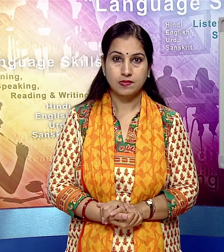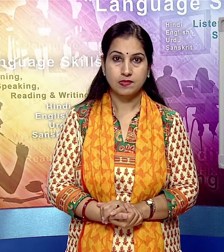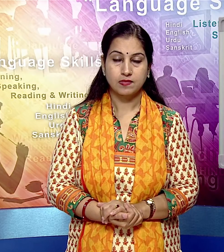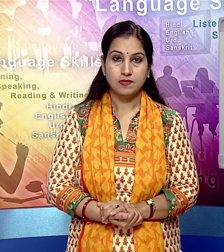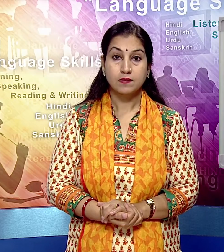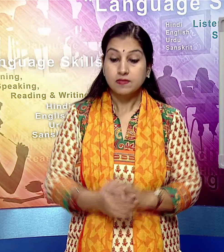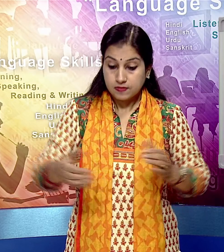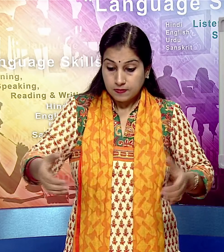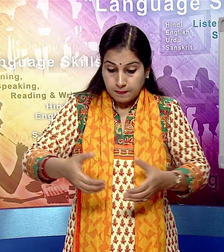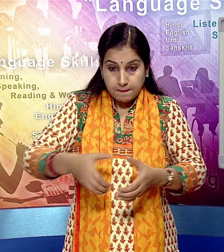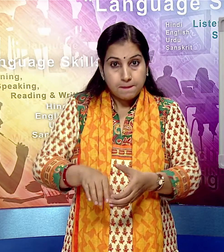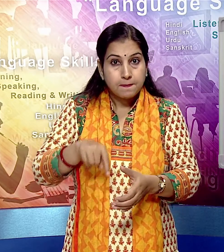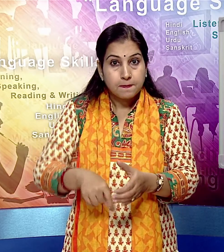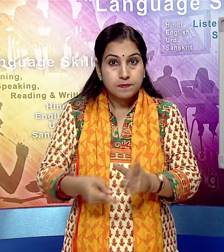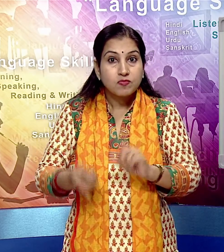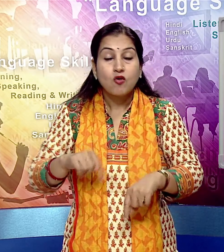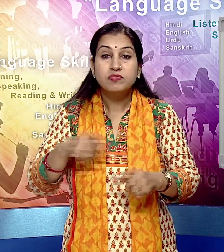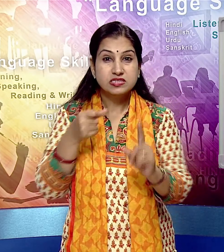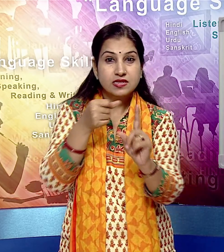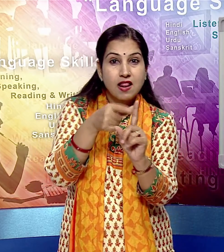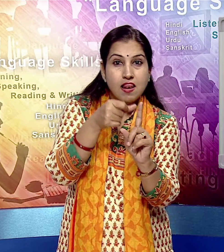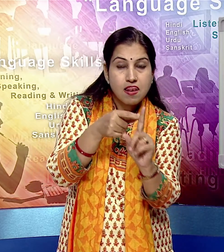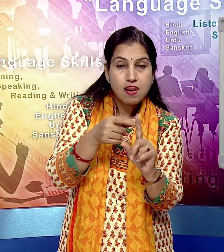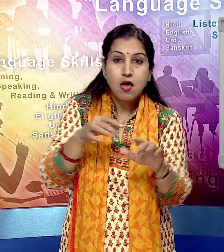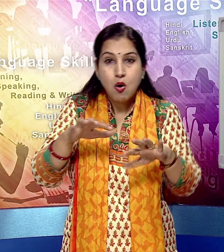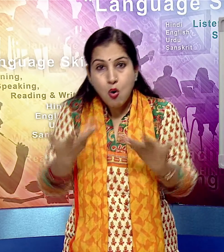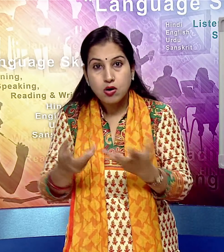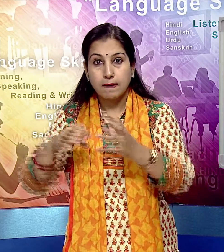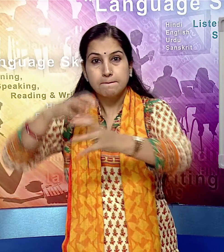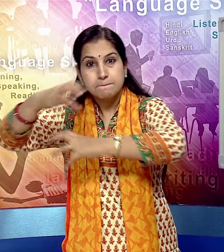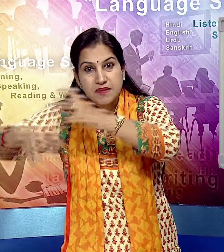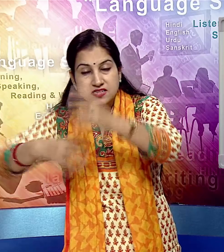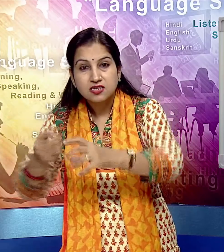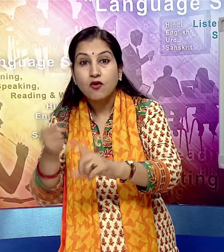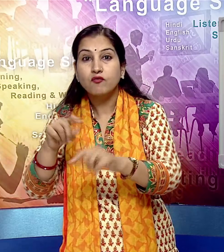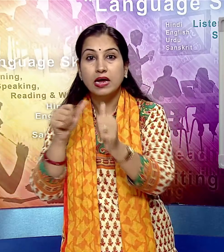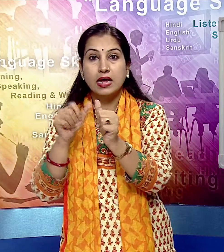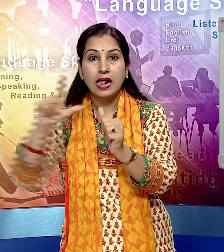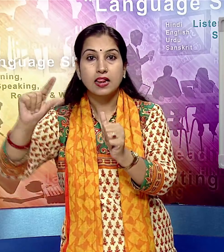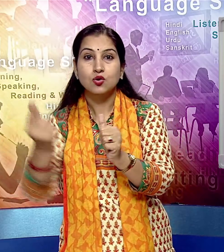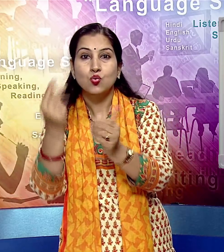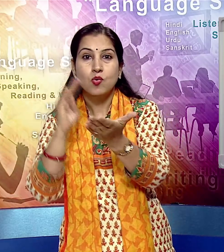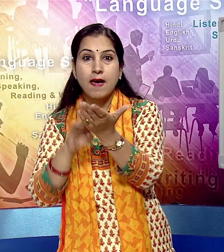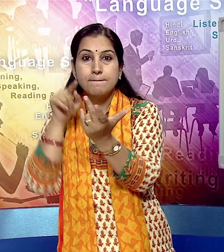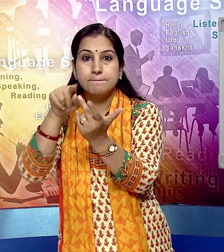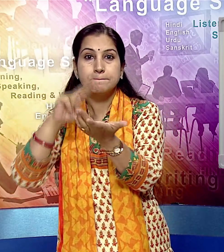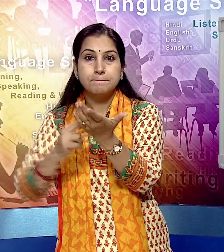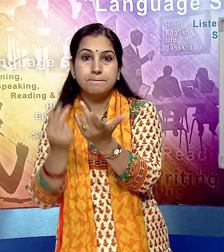Pressure cooker are made of steel or a mixture of aluminium and other metals